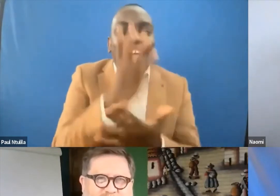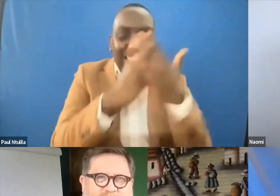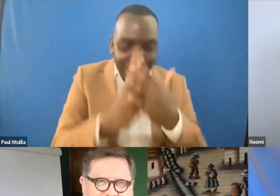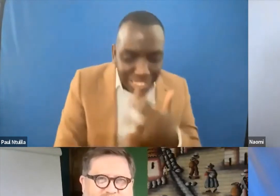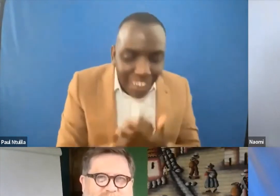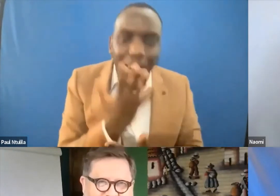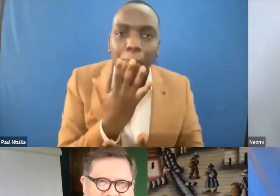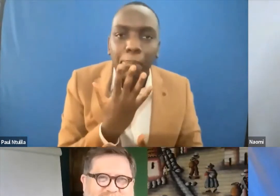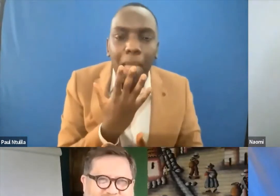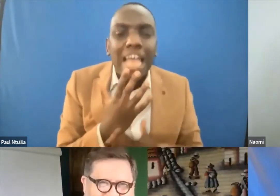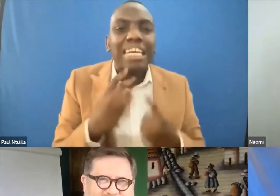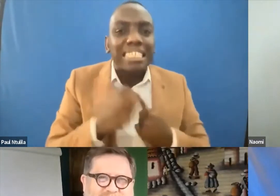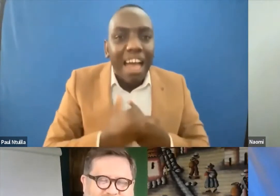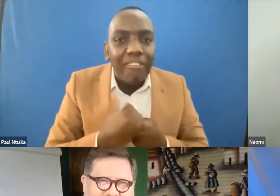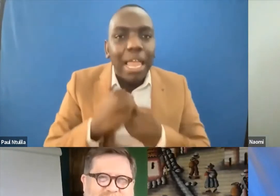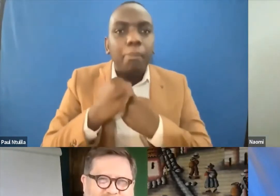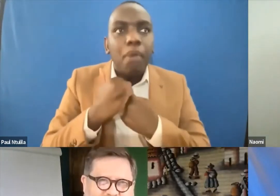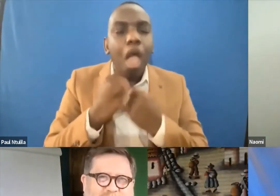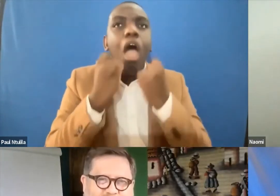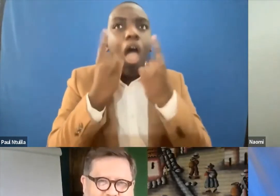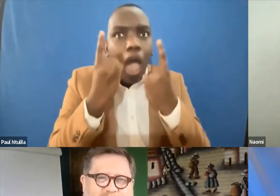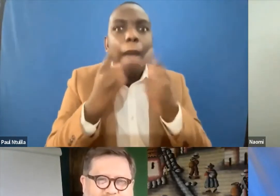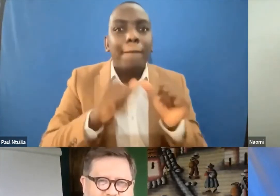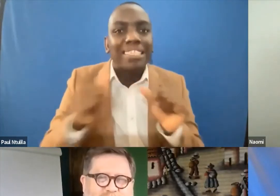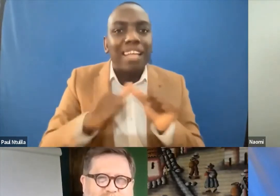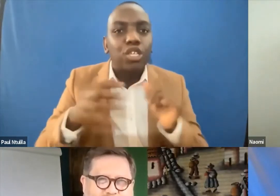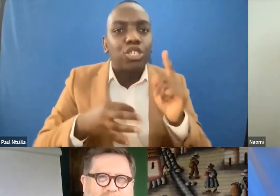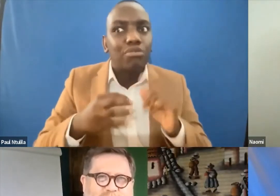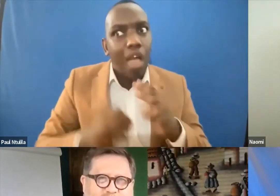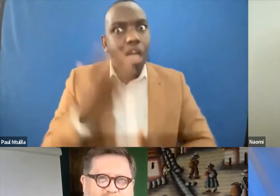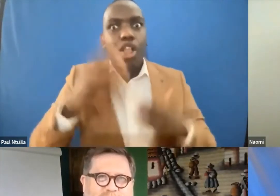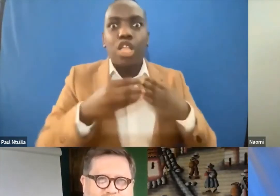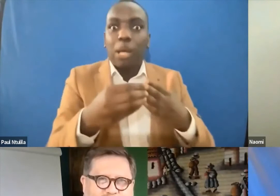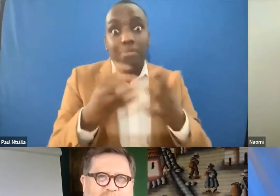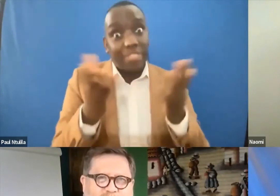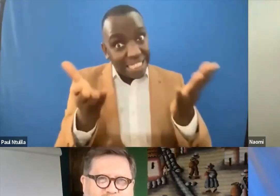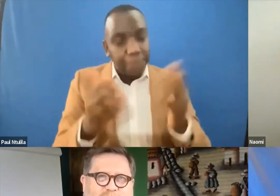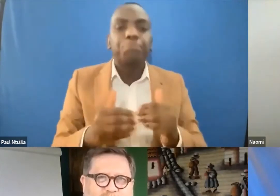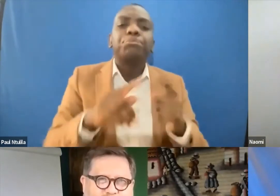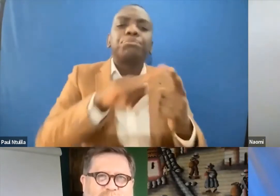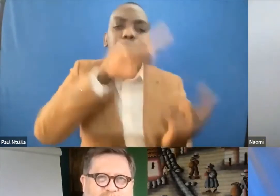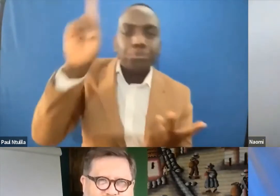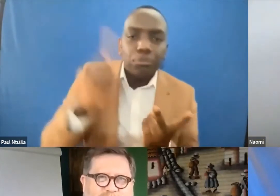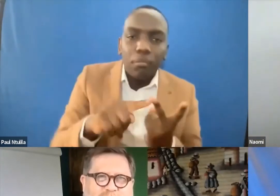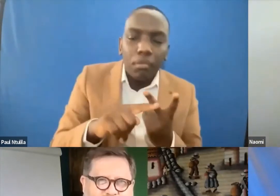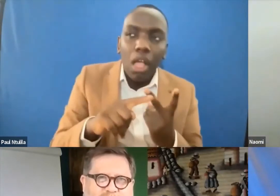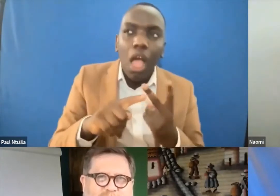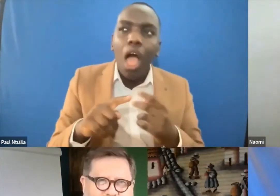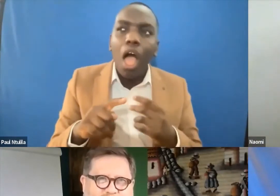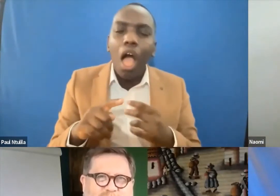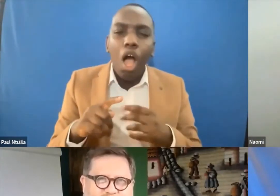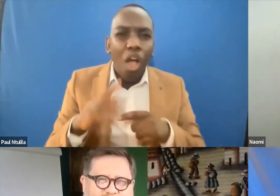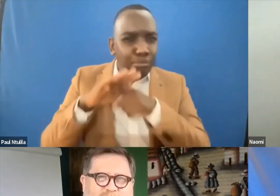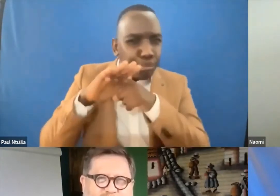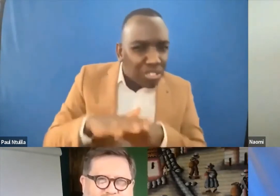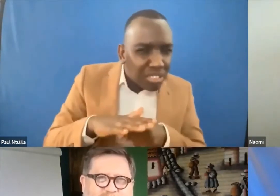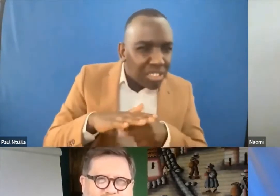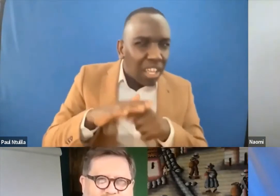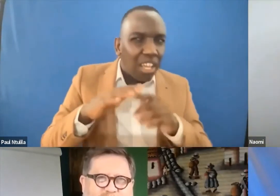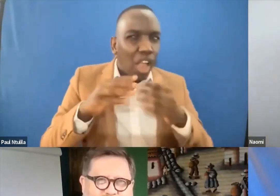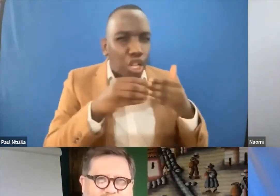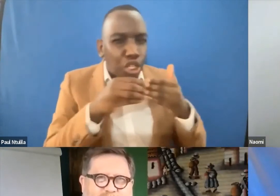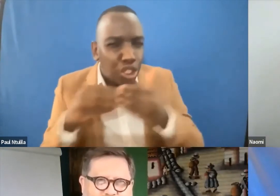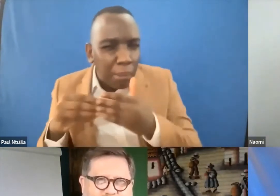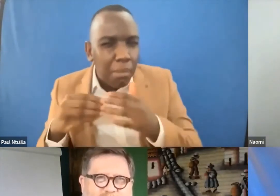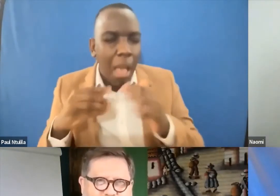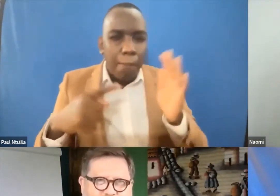to lead. We need to train them, and we need to help them to develop so that they know how they will be able to lead in the future.